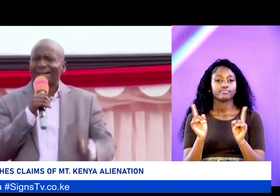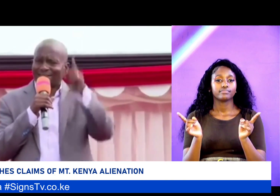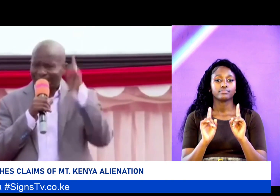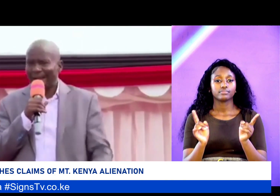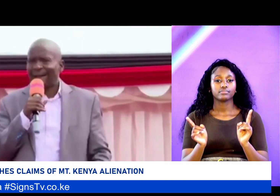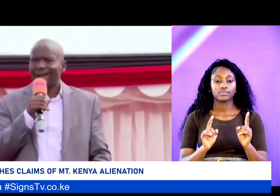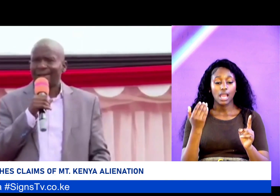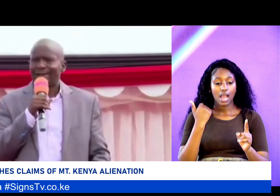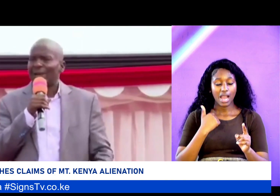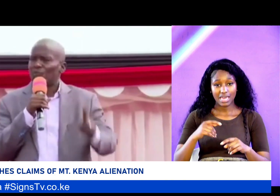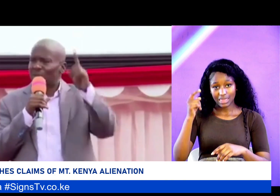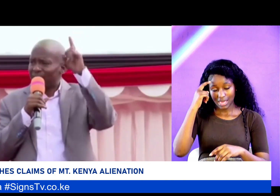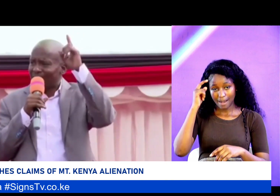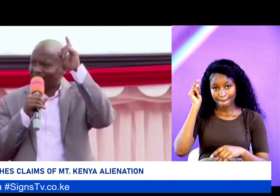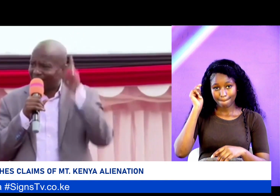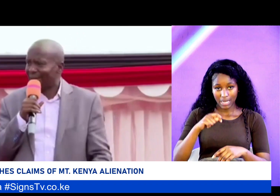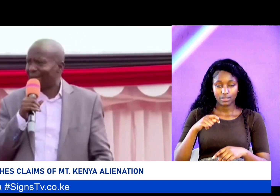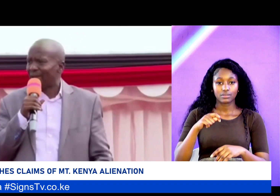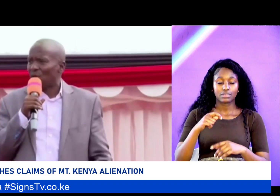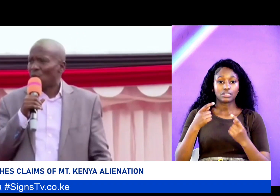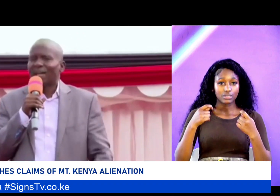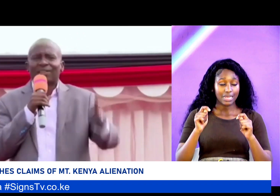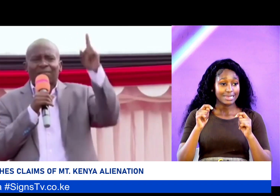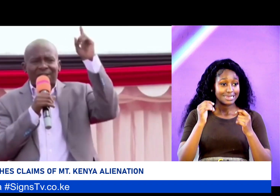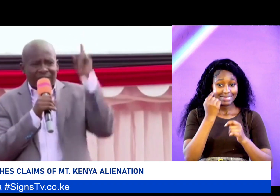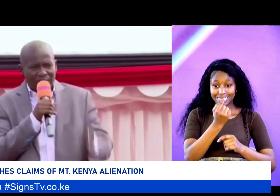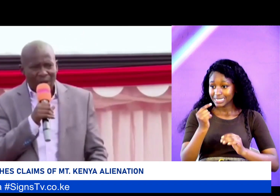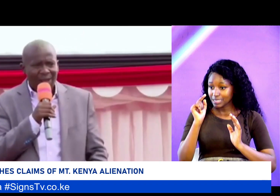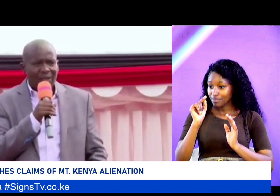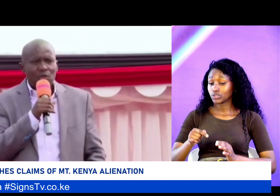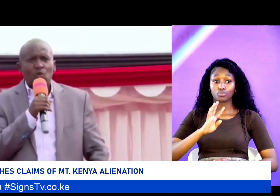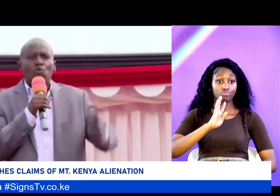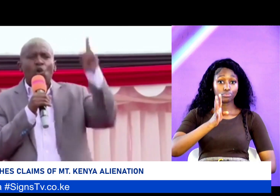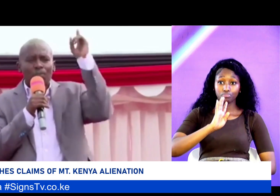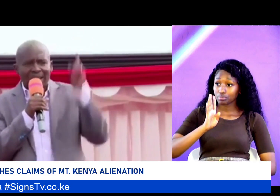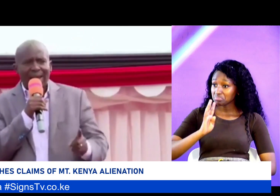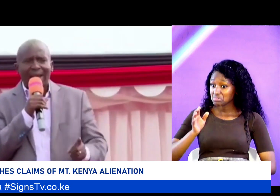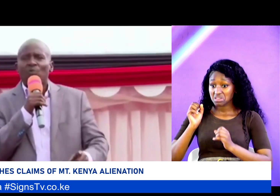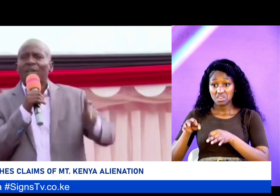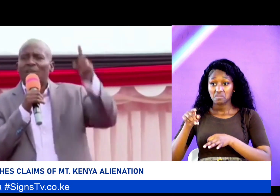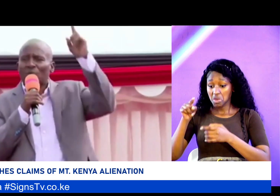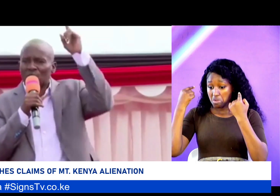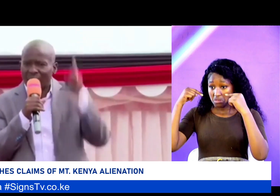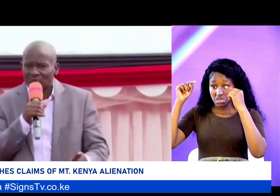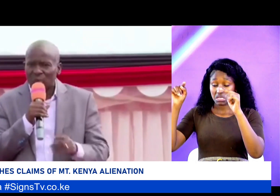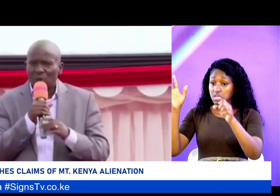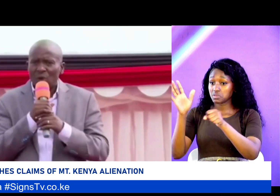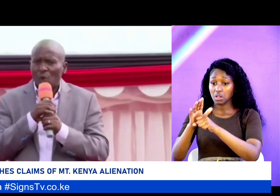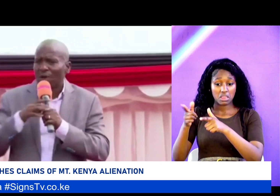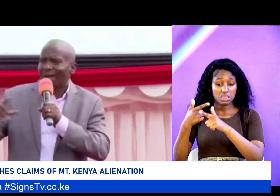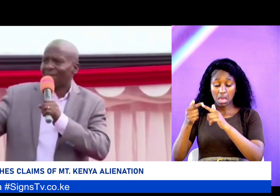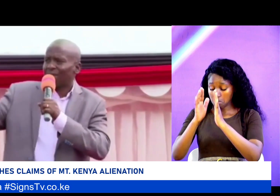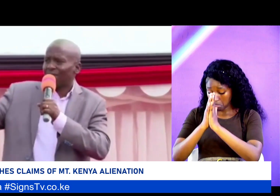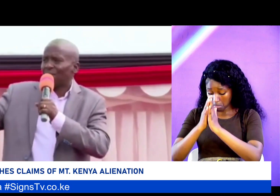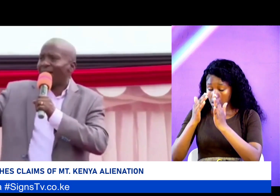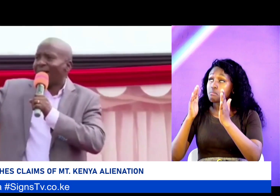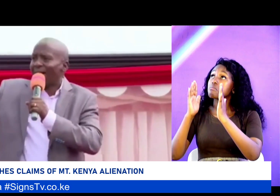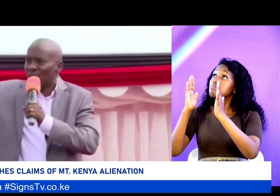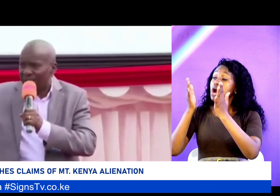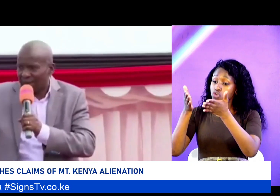tushindane na sera, kila mtu ause sera yake, ule atafanikiwa tumuombe akuwe kiongozi wetu,